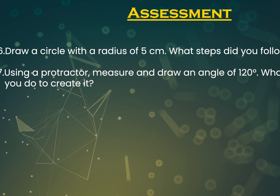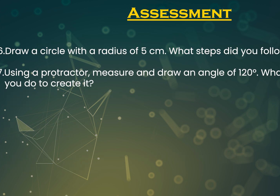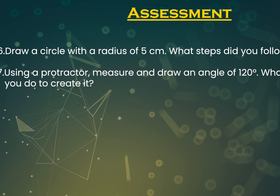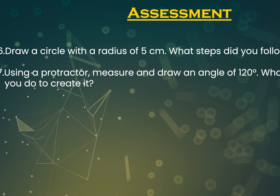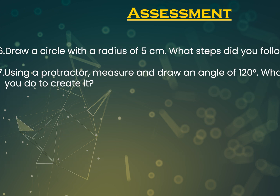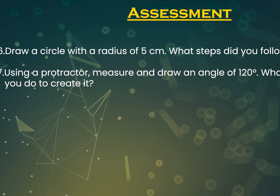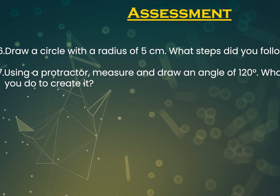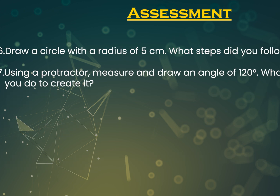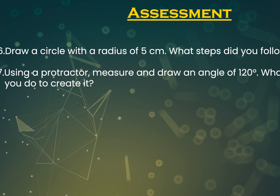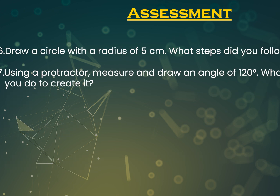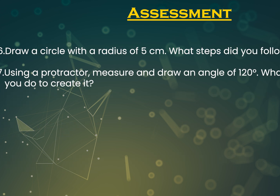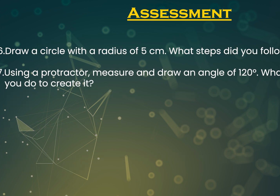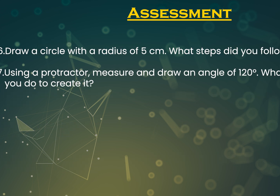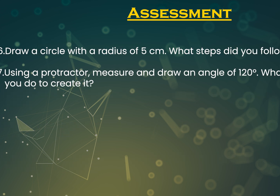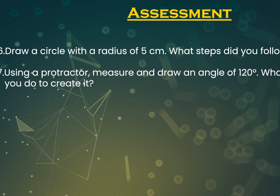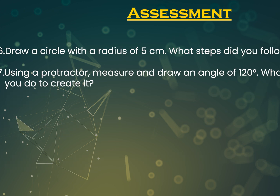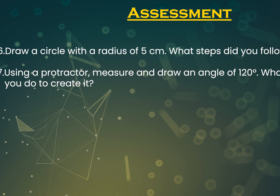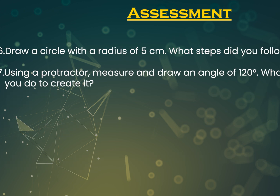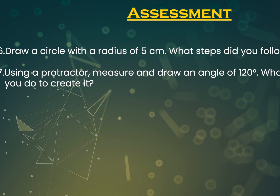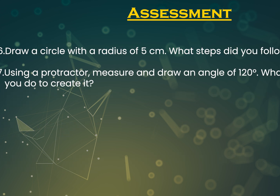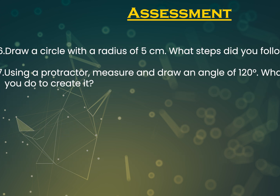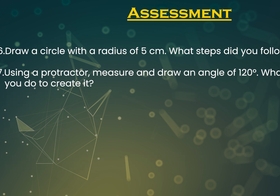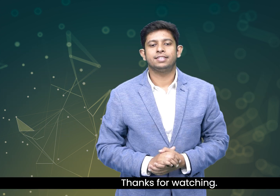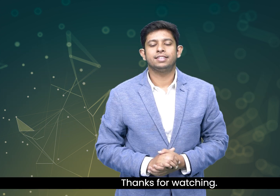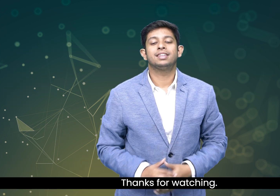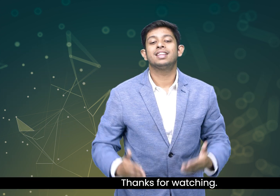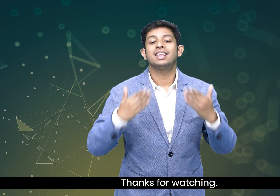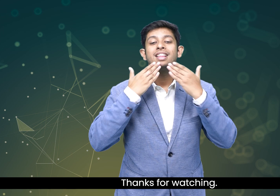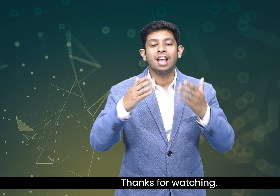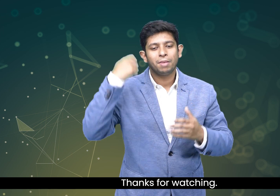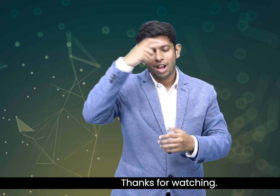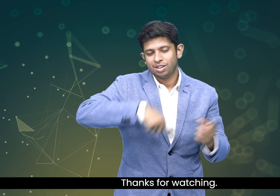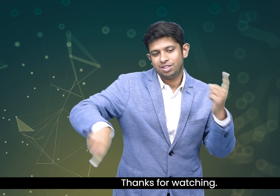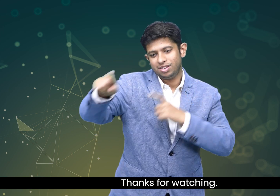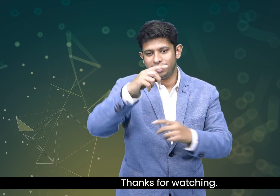Thanks for watching.